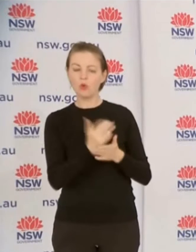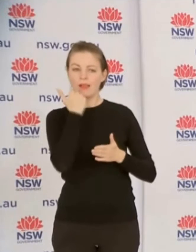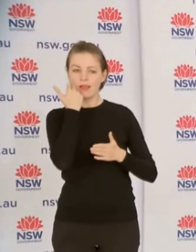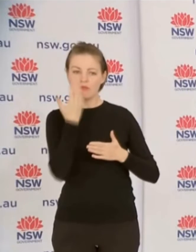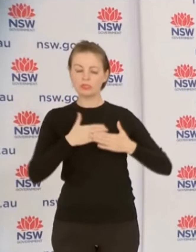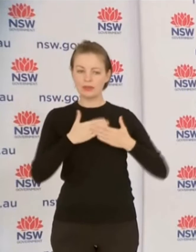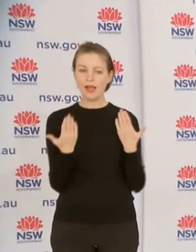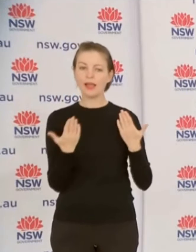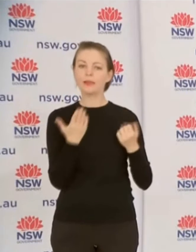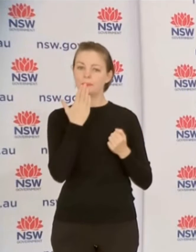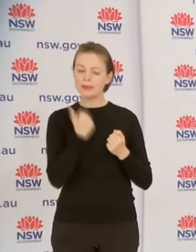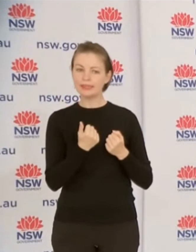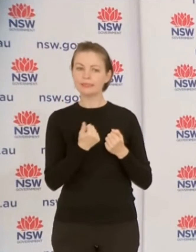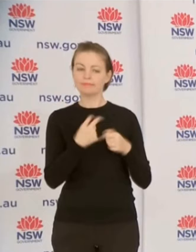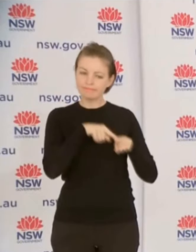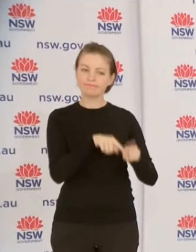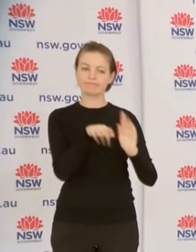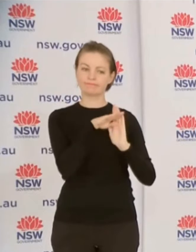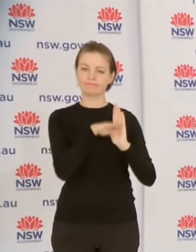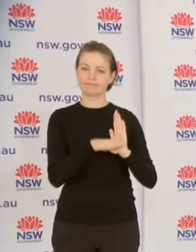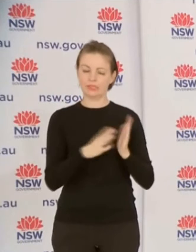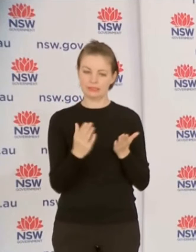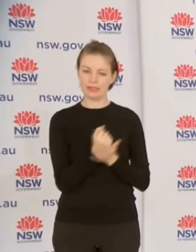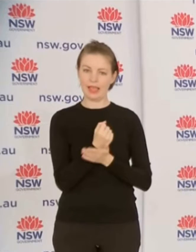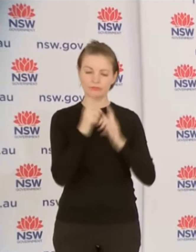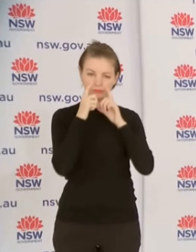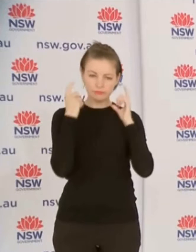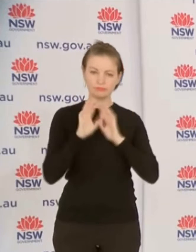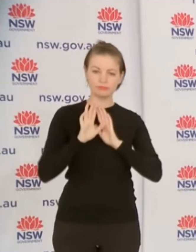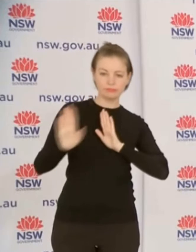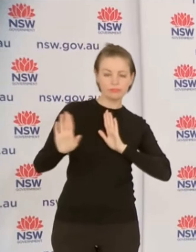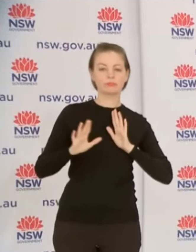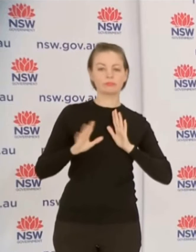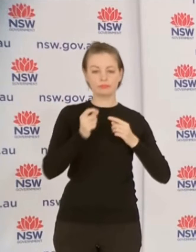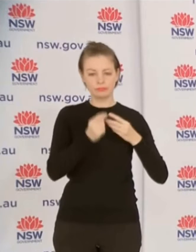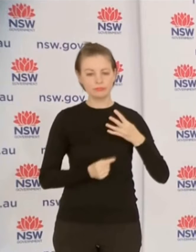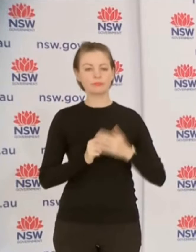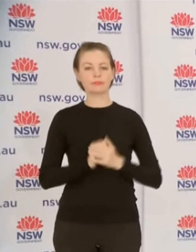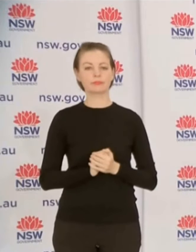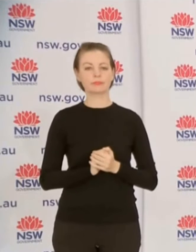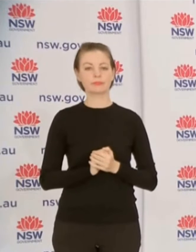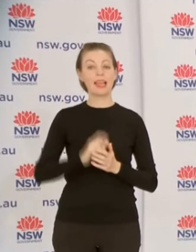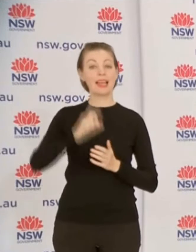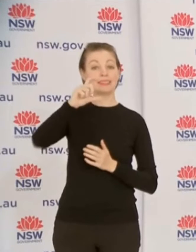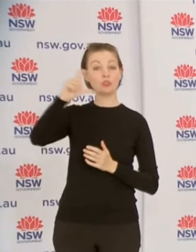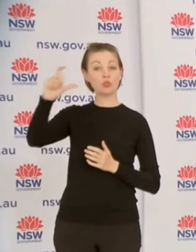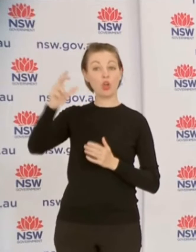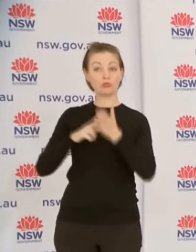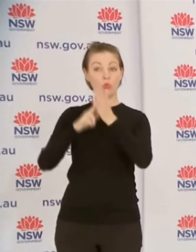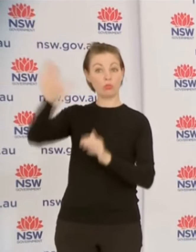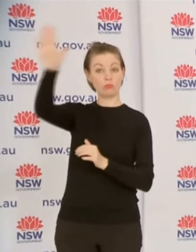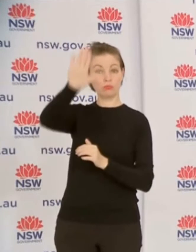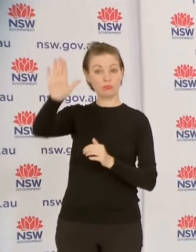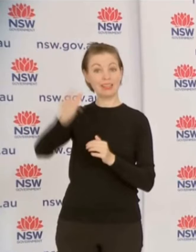requirements, please practice those COVID-safe behaviours. In terms of the Central Coast, there have been 7 new